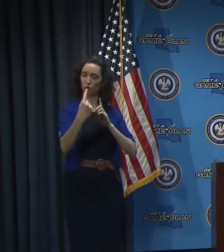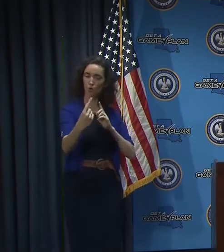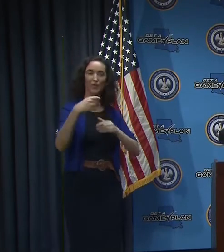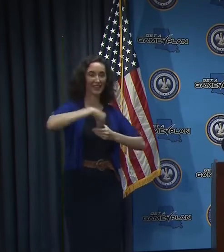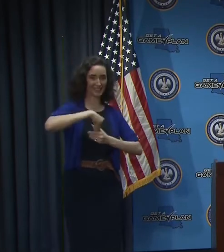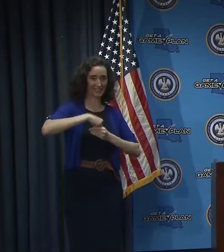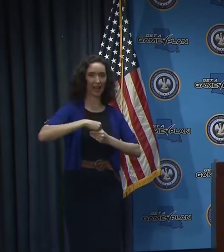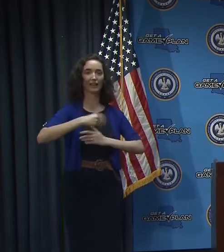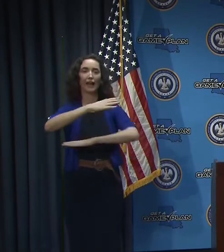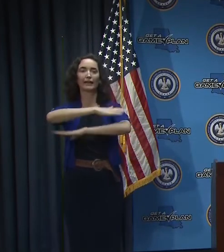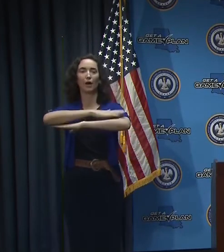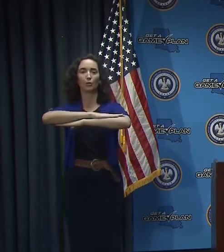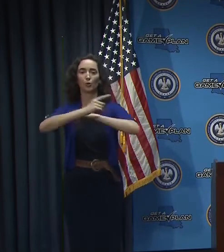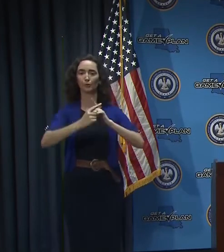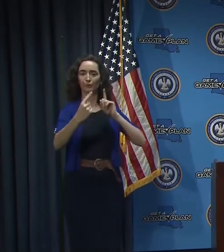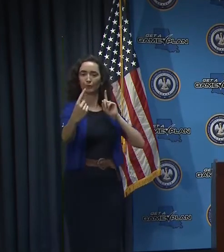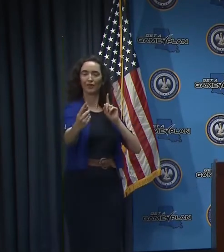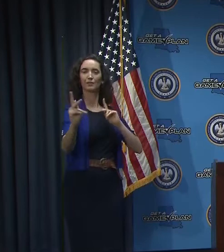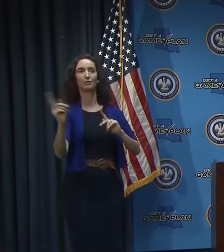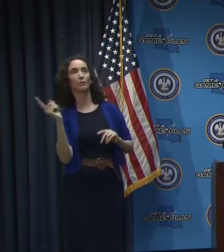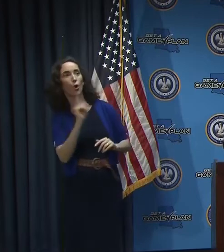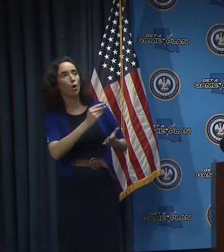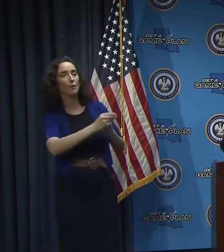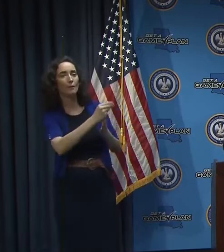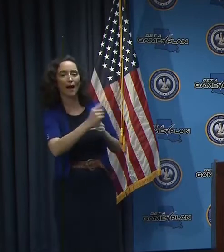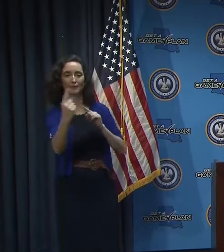at counters and other sort of